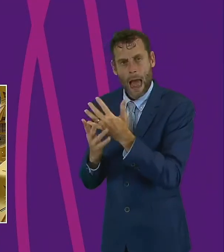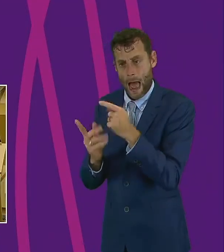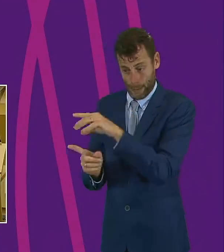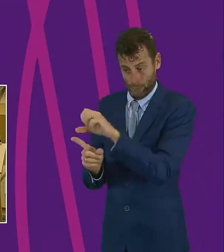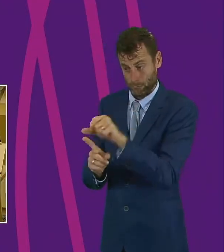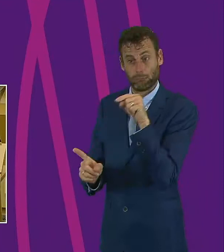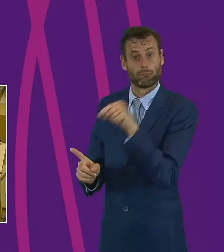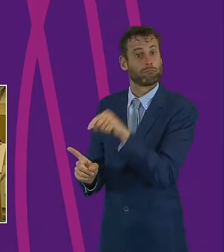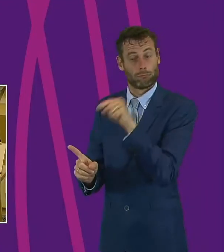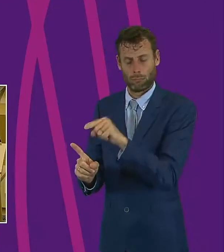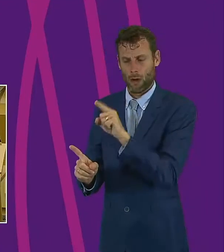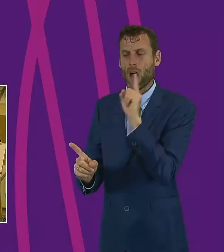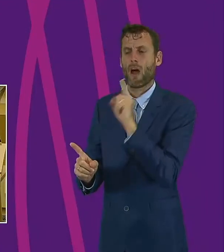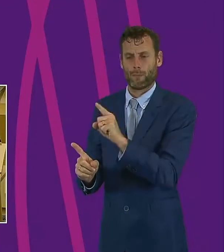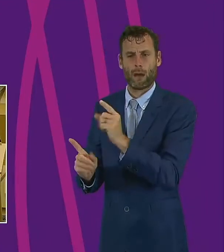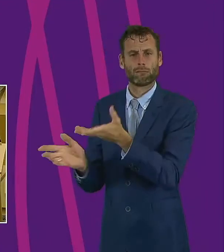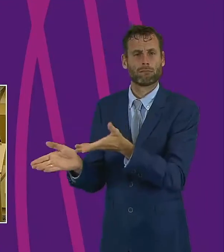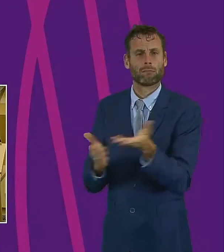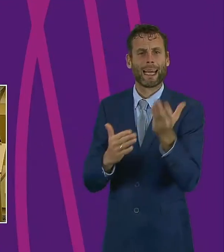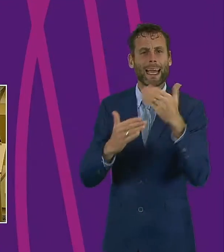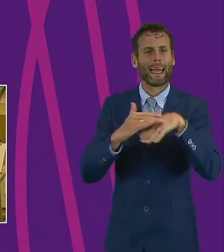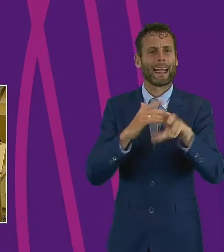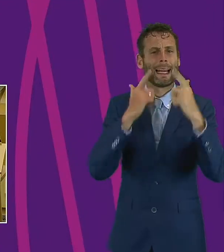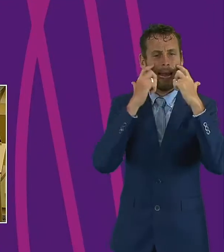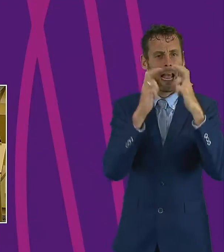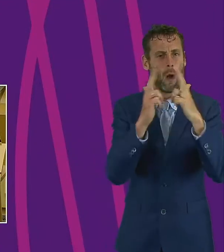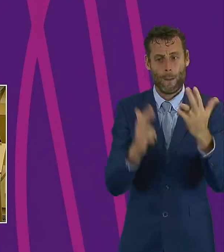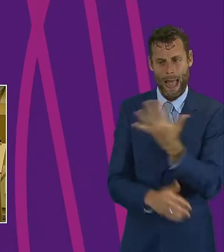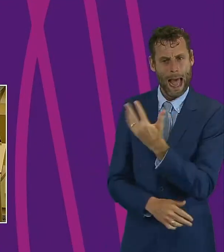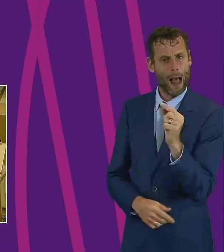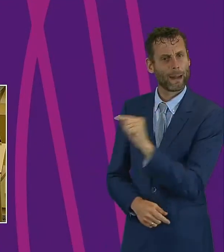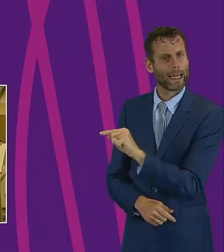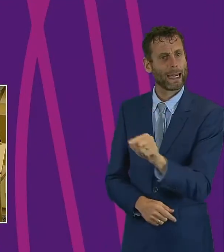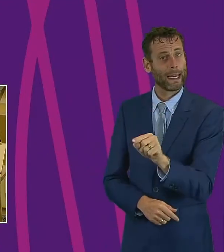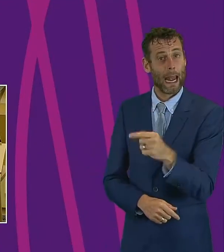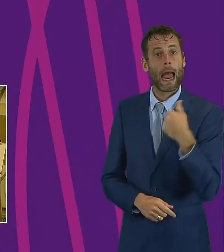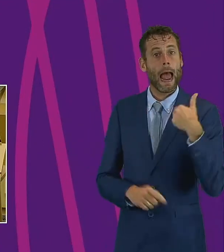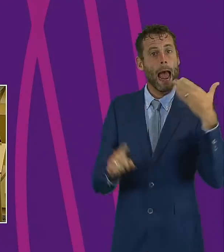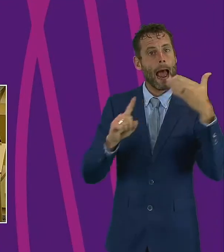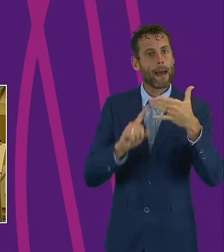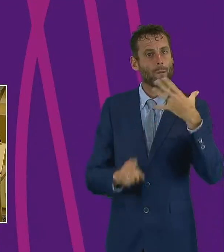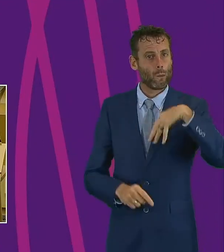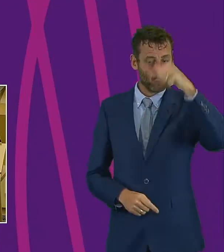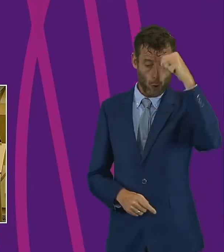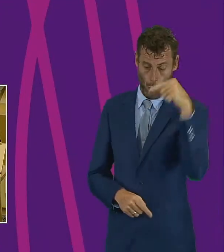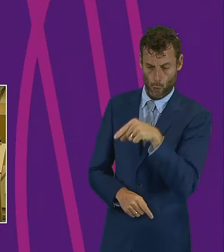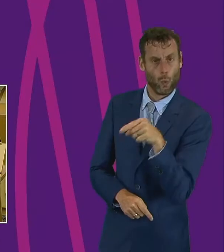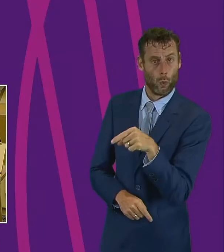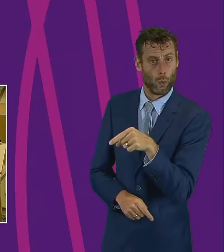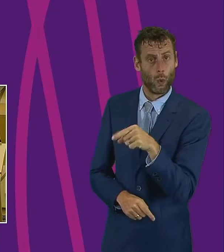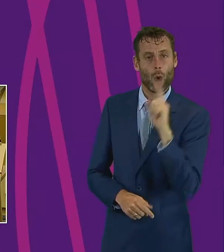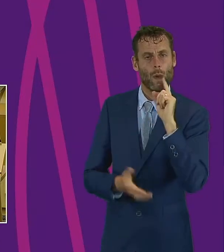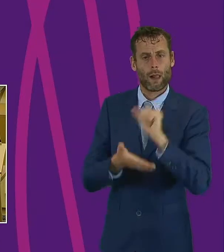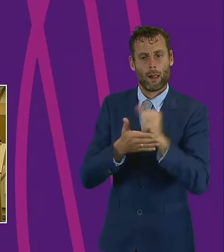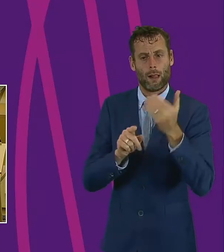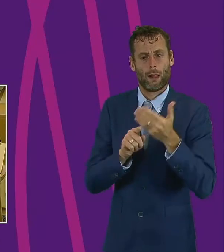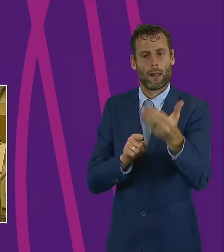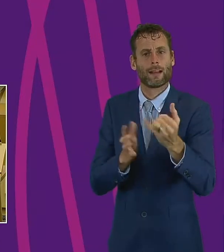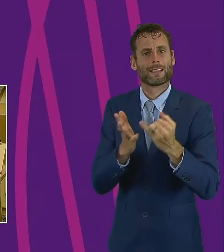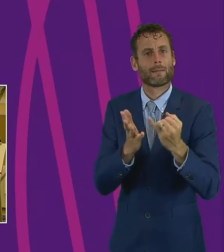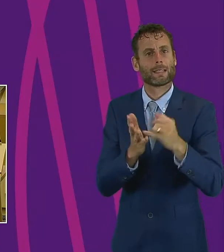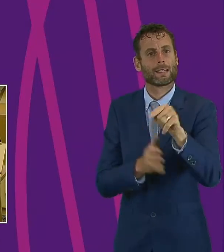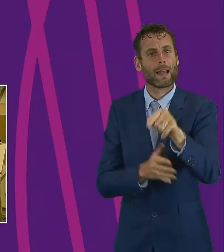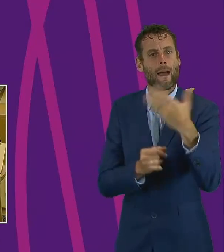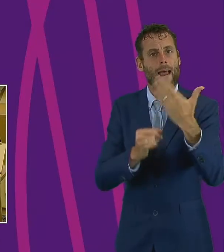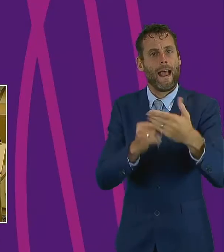will be published. The aim is to have that by the end of September, in a matter of weeks' time. And we will,